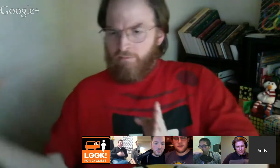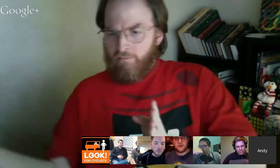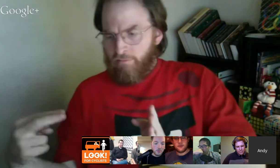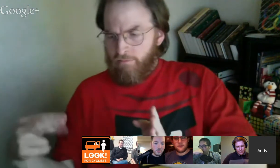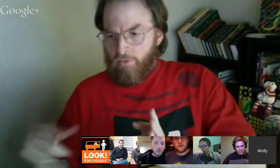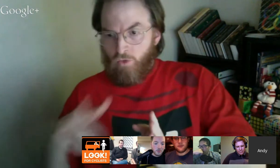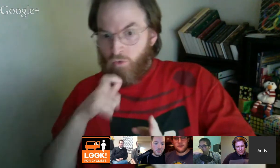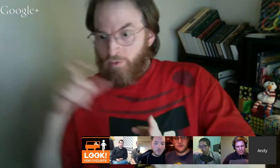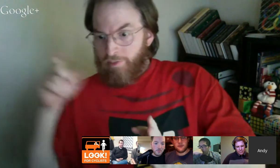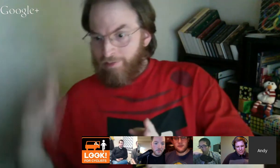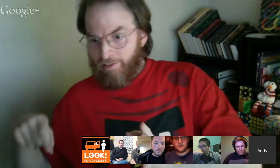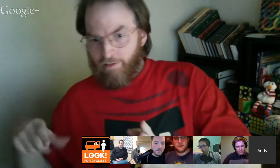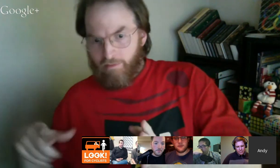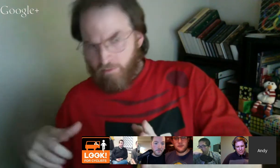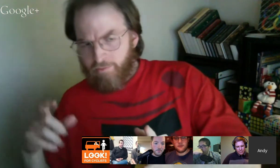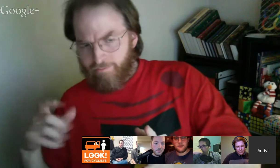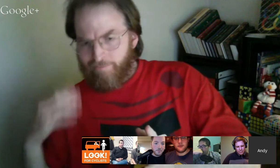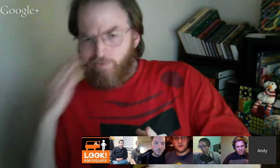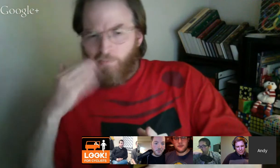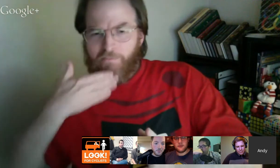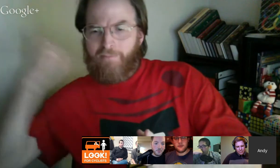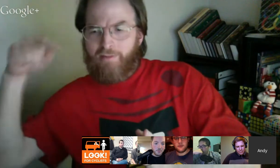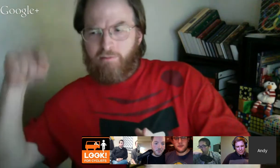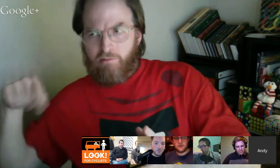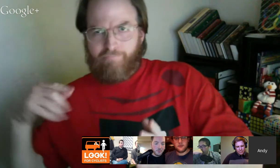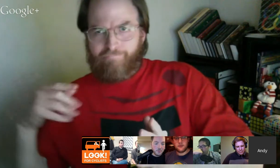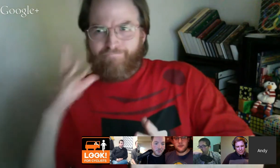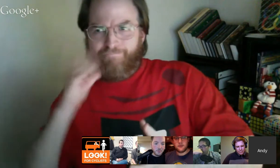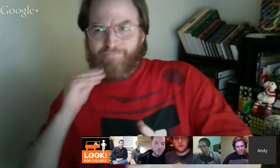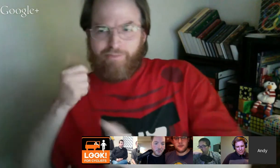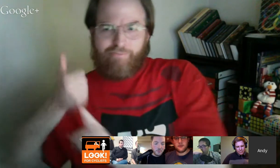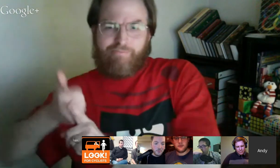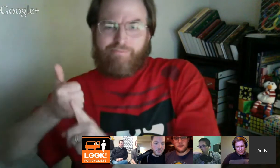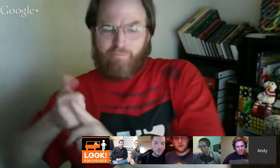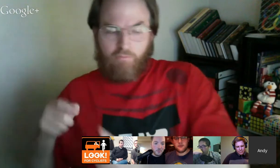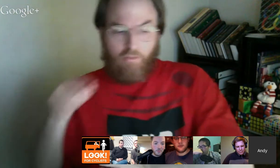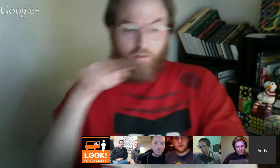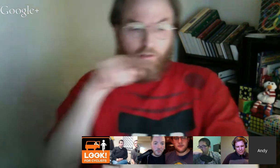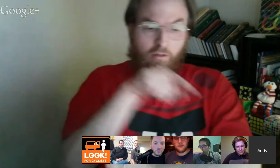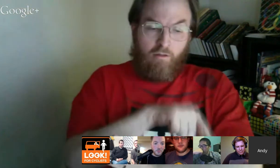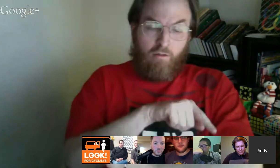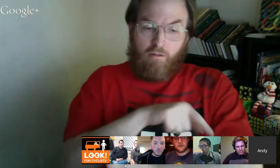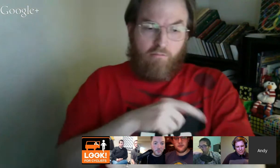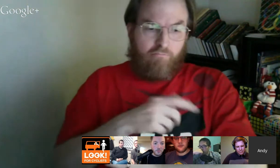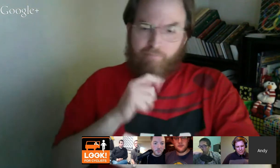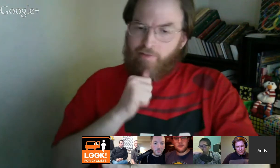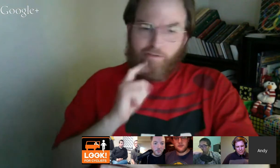the recent comments, it's like we have to really take a look at someone else's perspective.